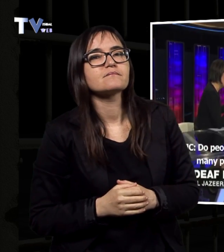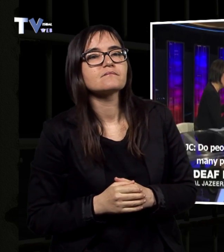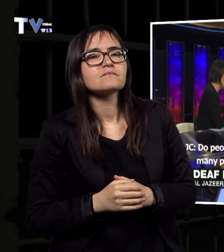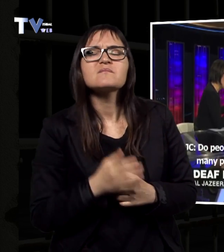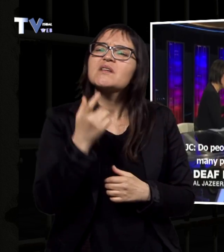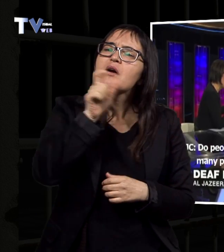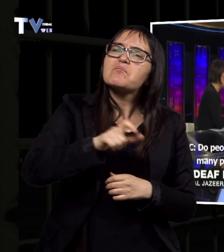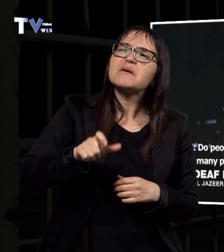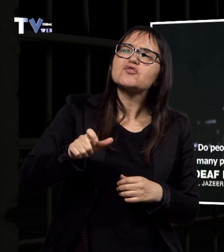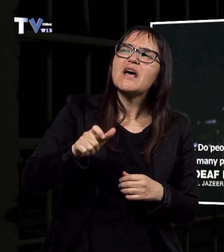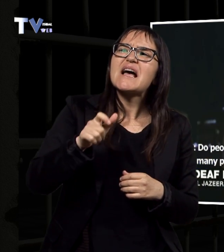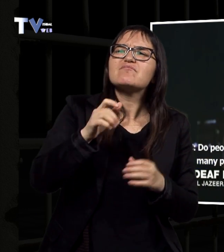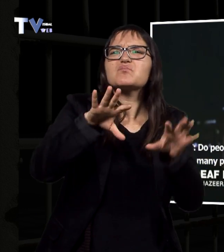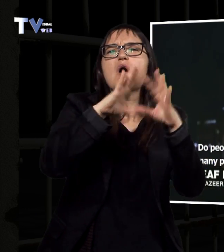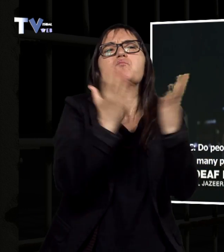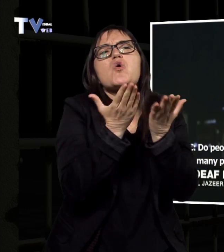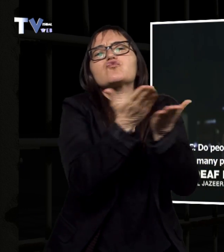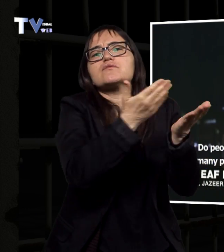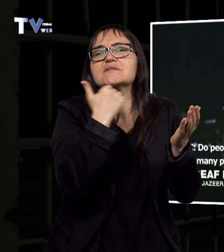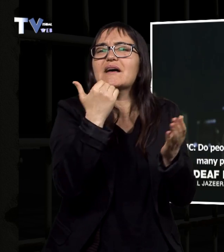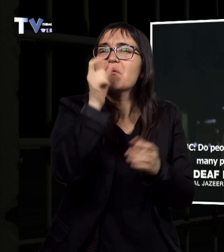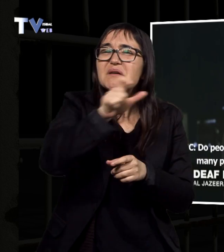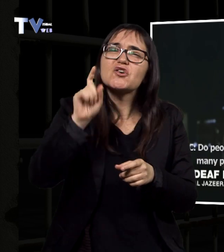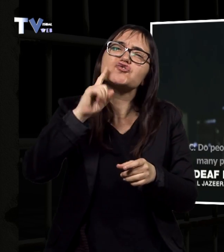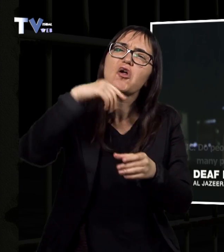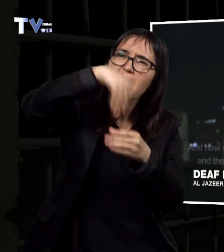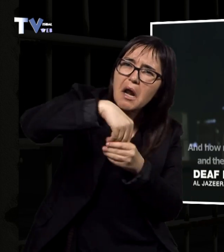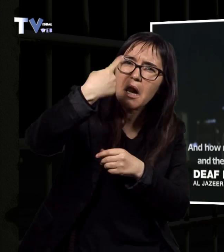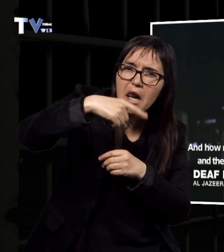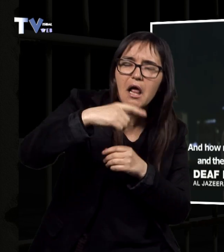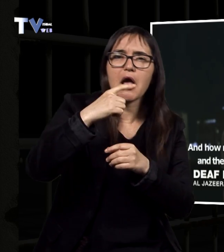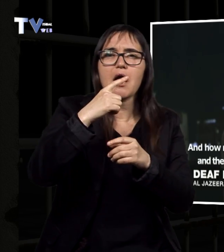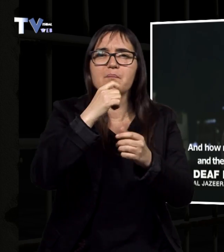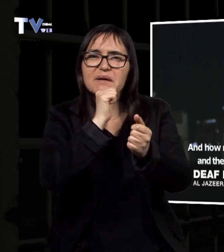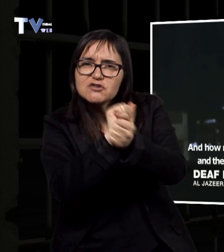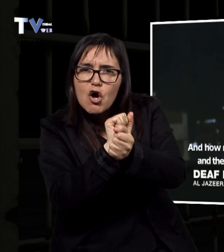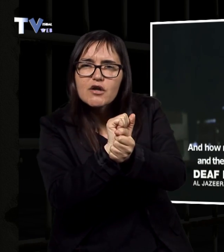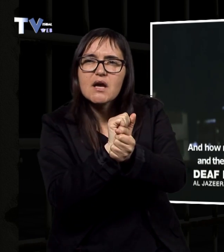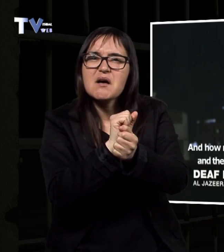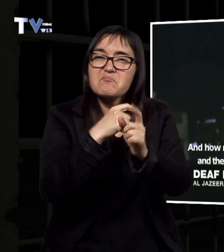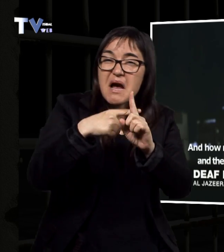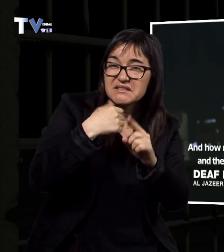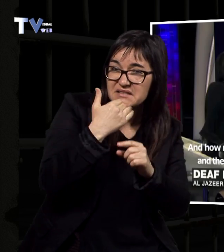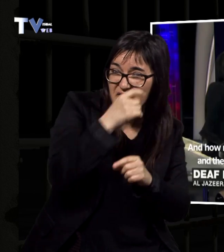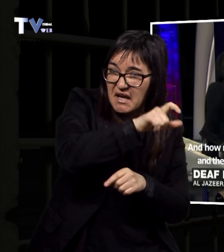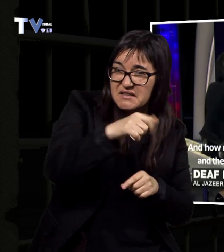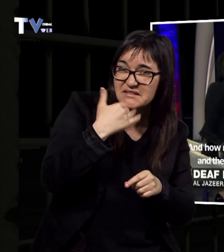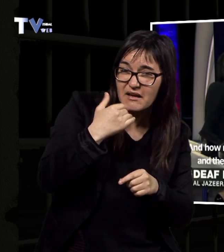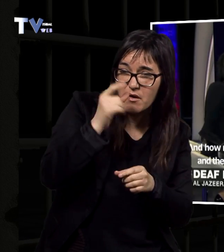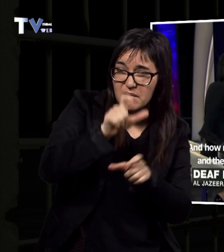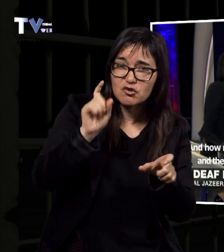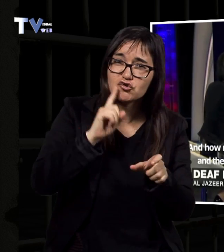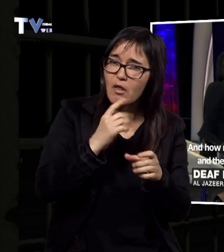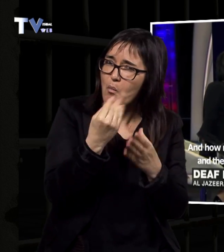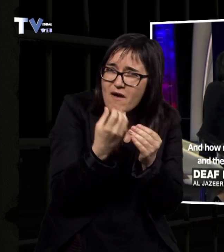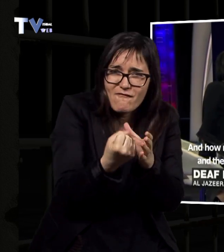outside world understand how many people are deaf within prison institutions, and how many of them really are